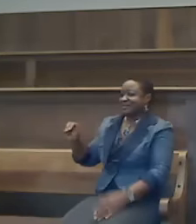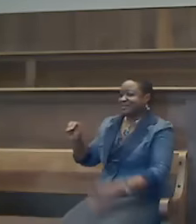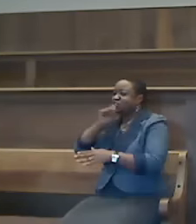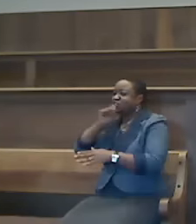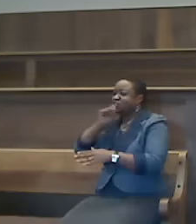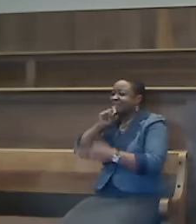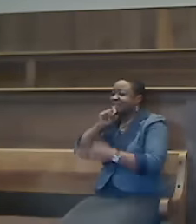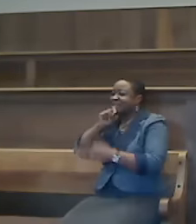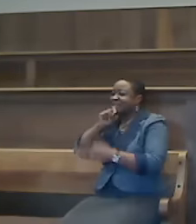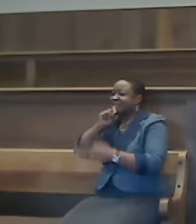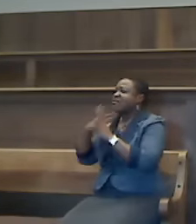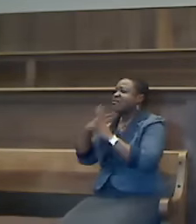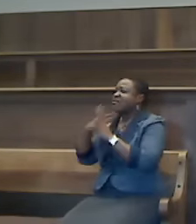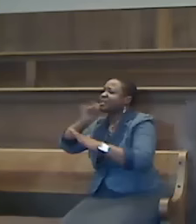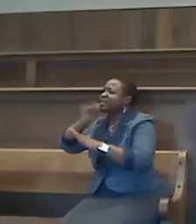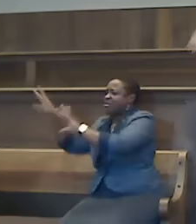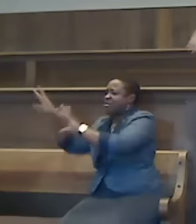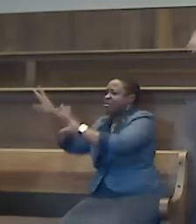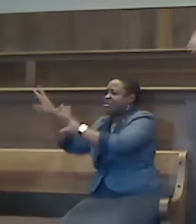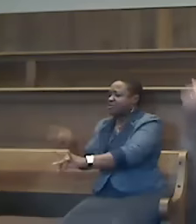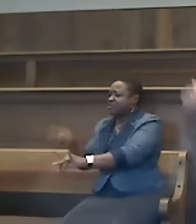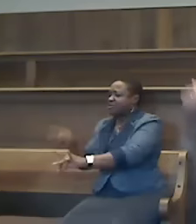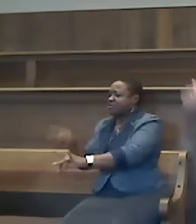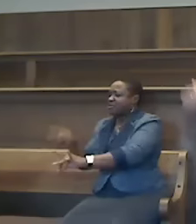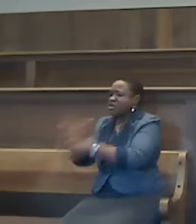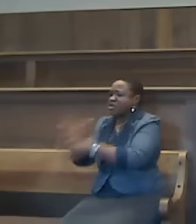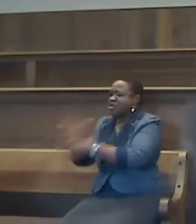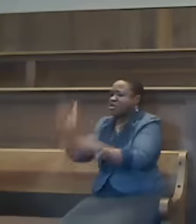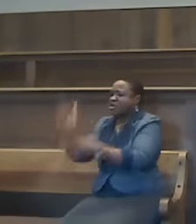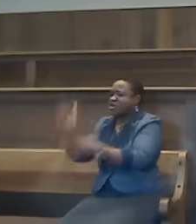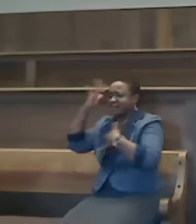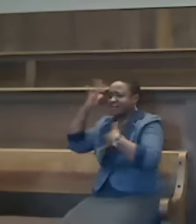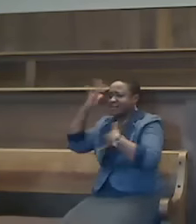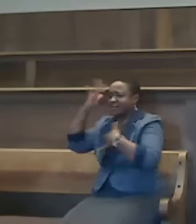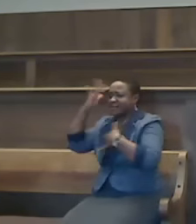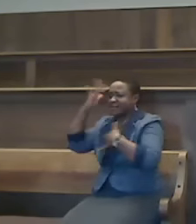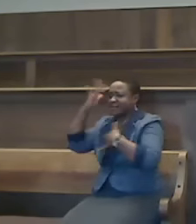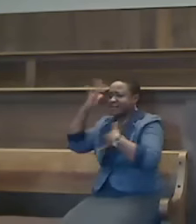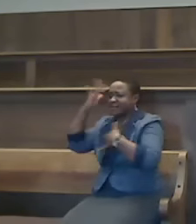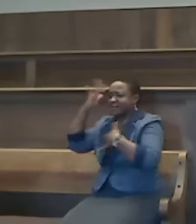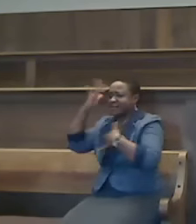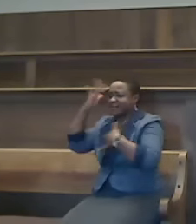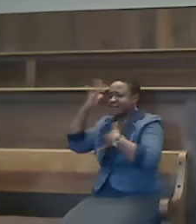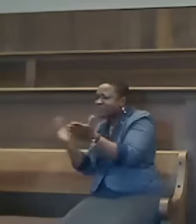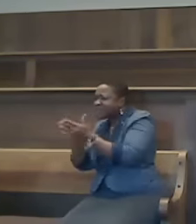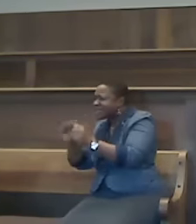up a virus from his chickens and took it to the chicken houses, and the birds got